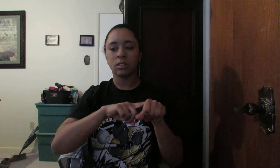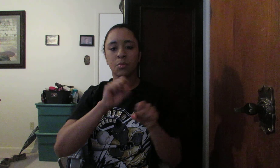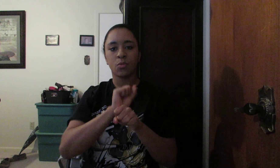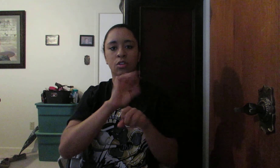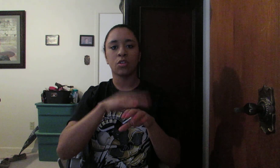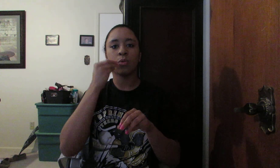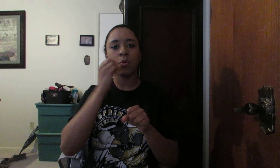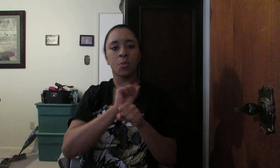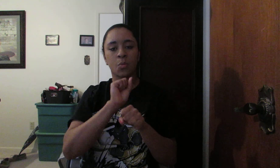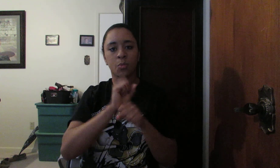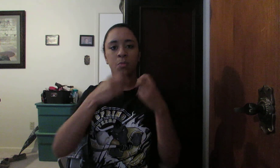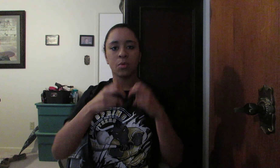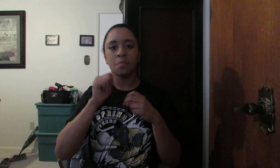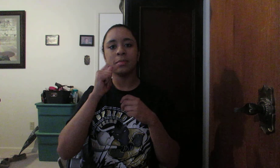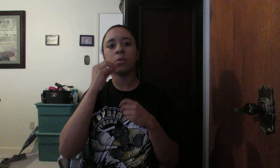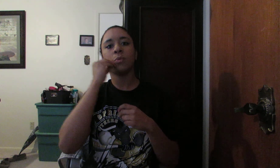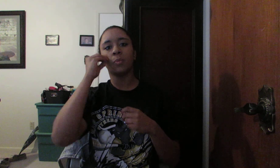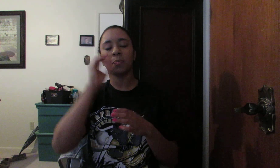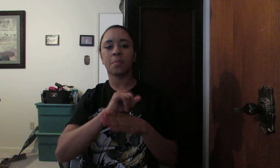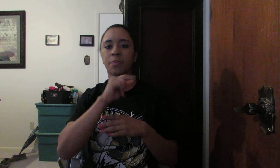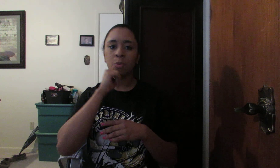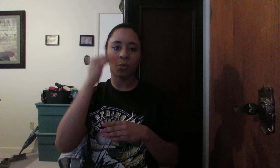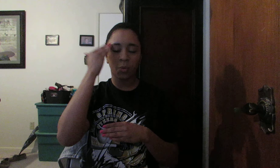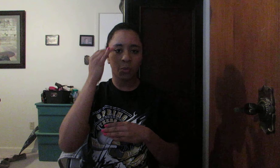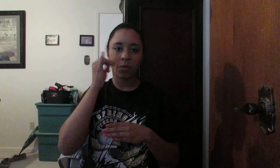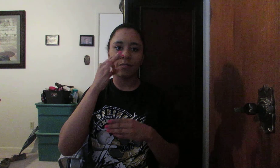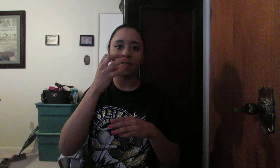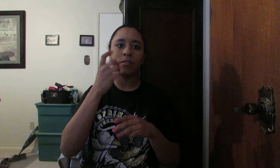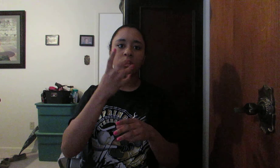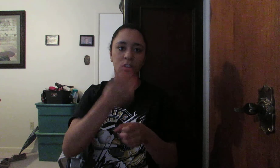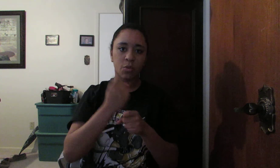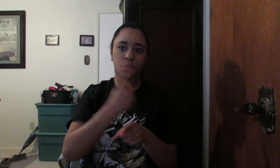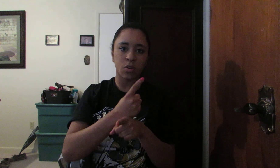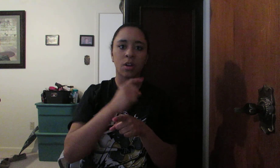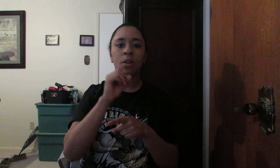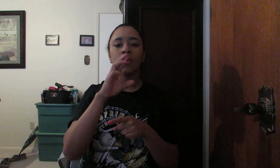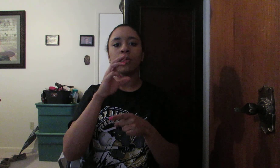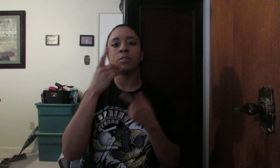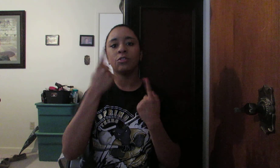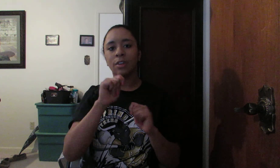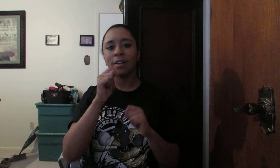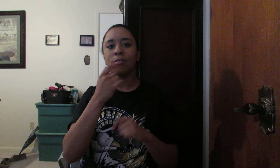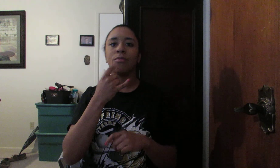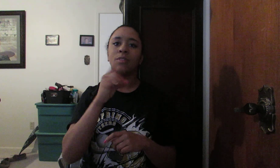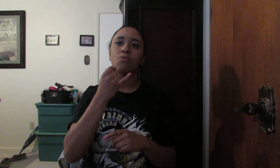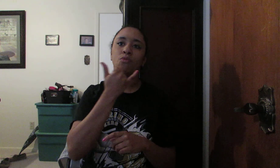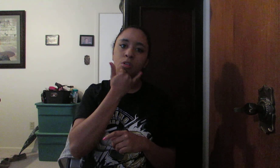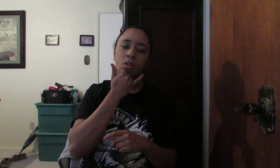at home that they don't know that they've got right, or they've tried and they've done it wrong. And if they've done it wrong